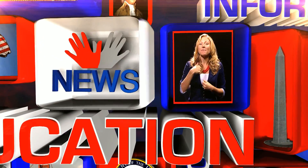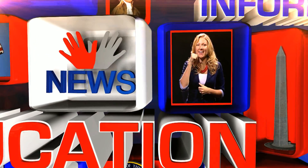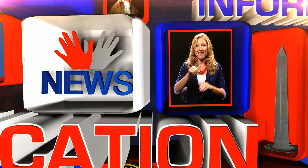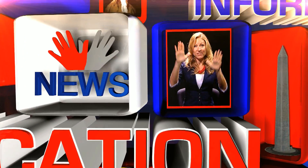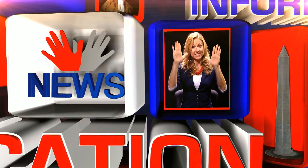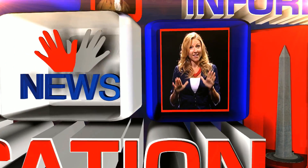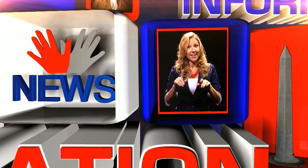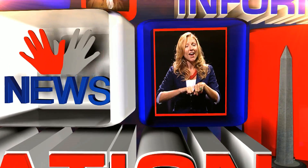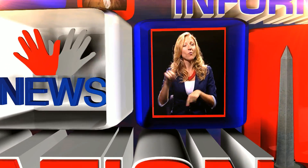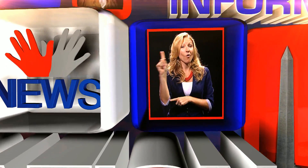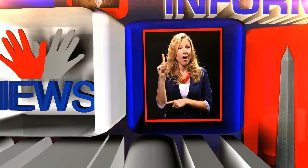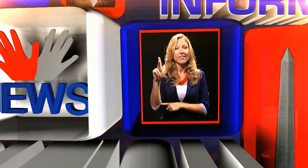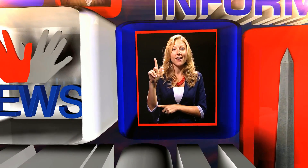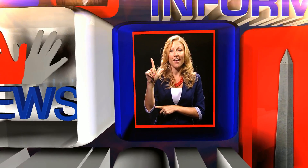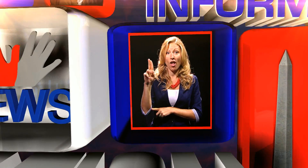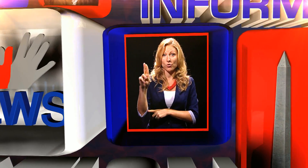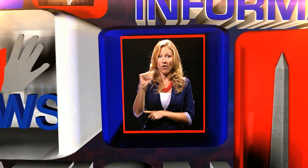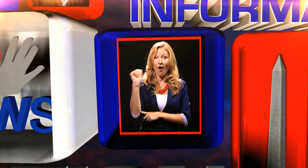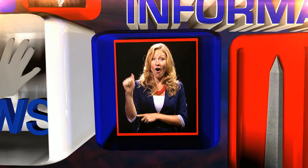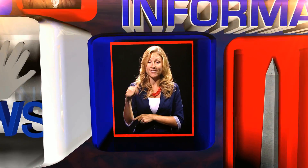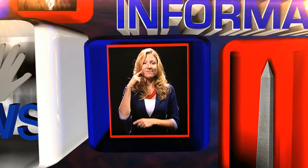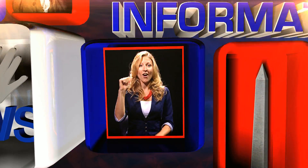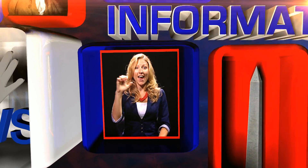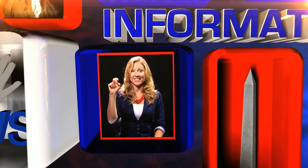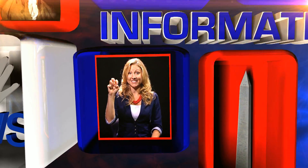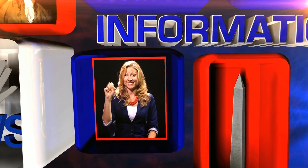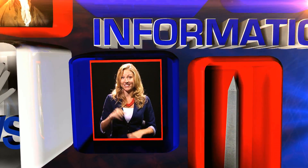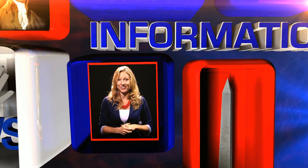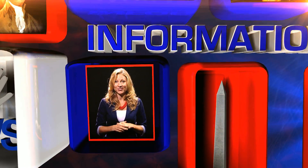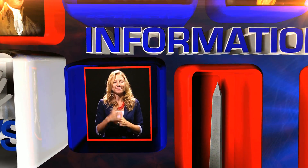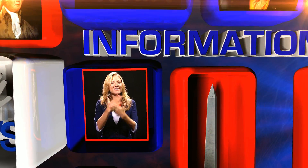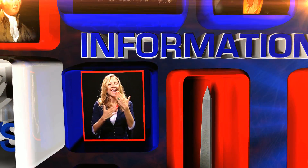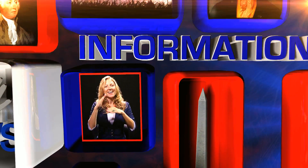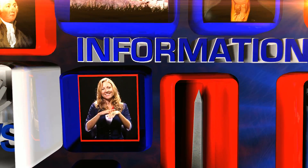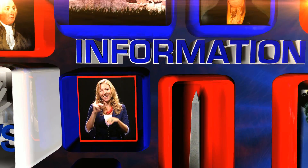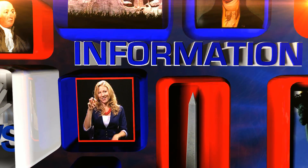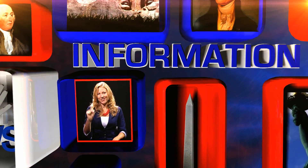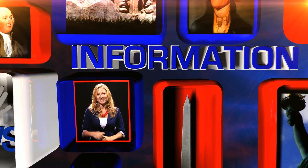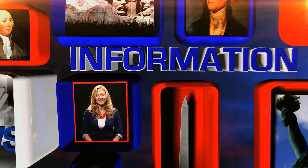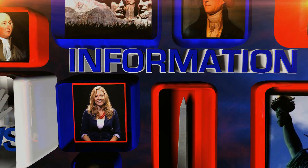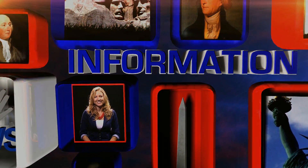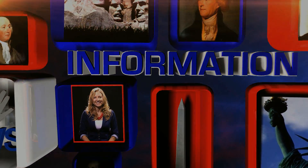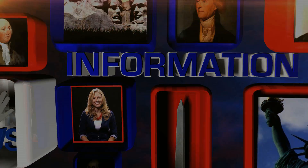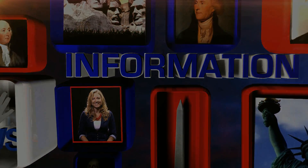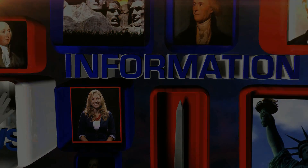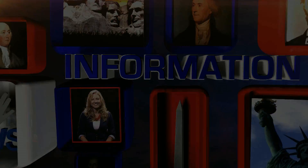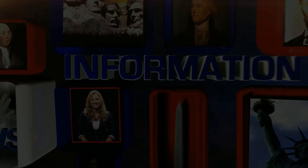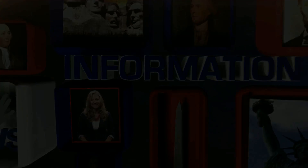Join me each Sunday at 1 p.m. on KLRU Austin for Access News, hands-on news.